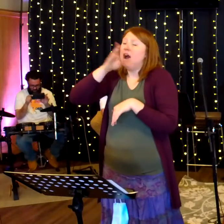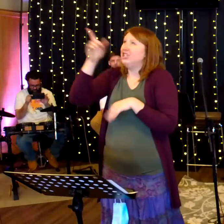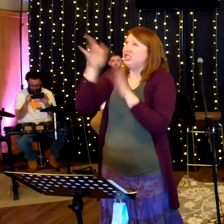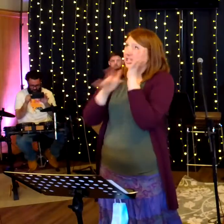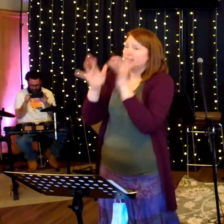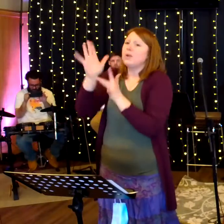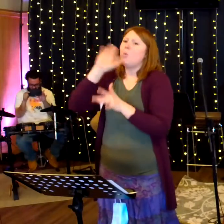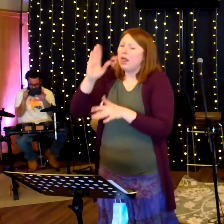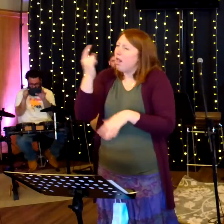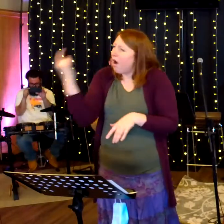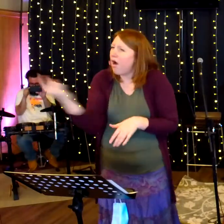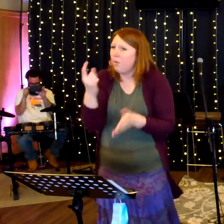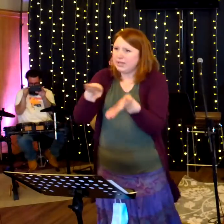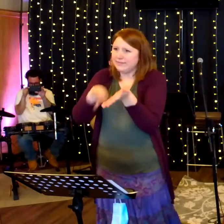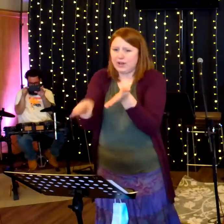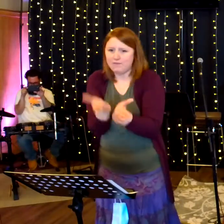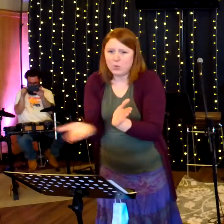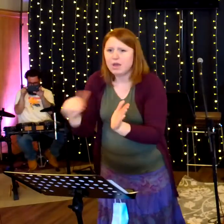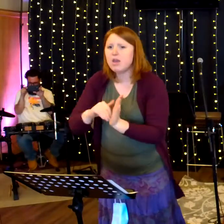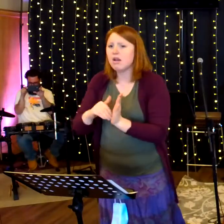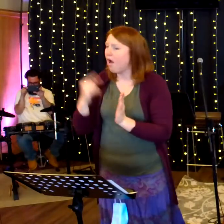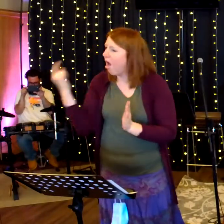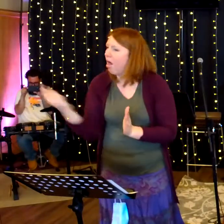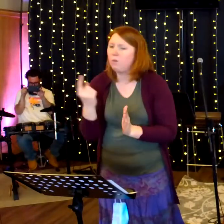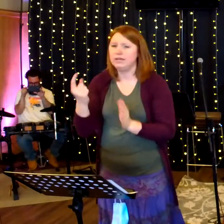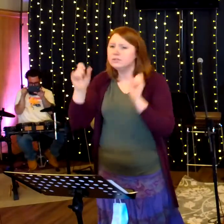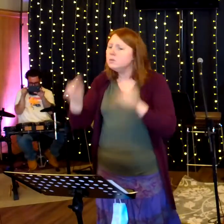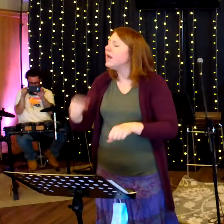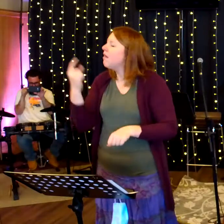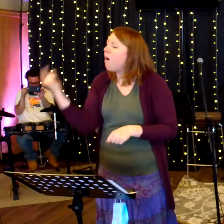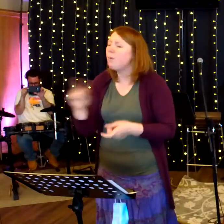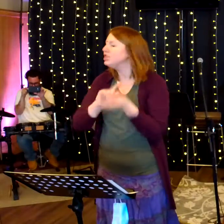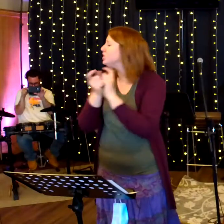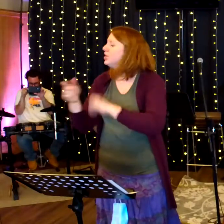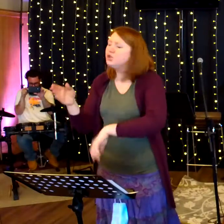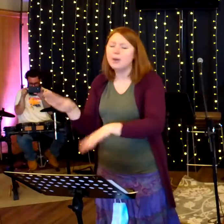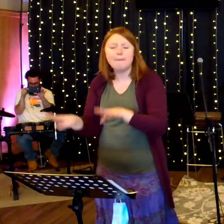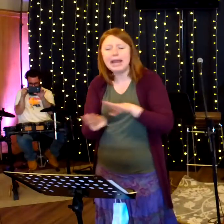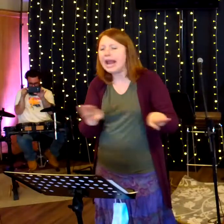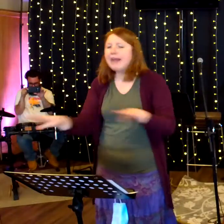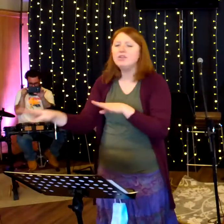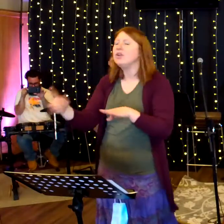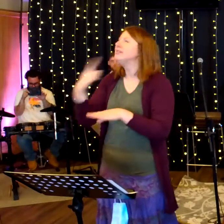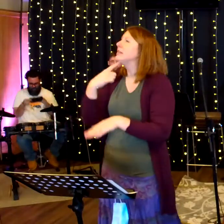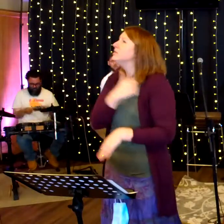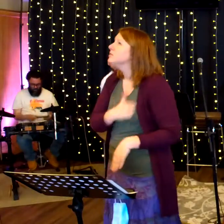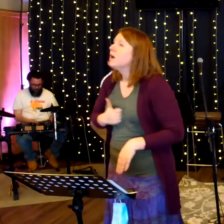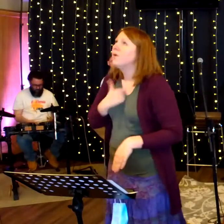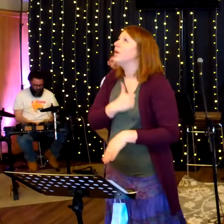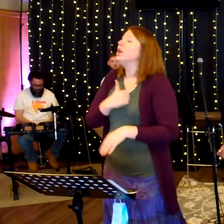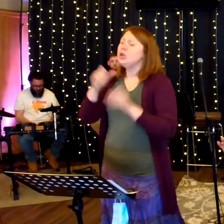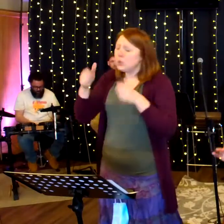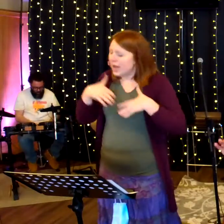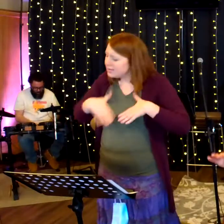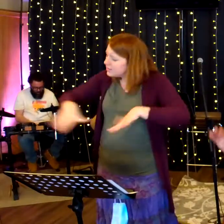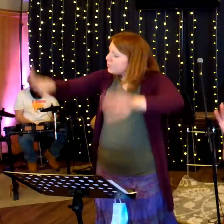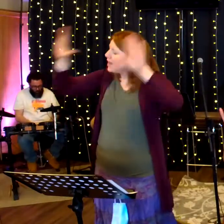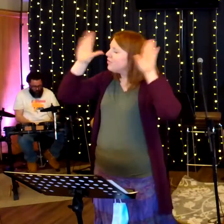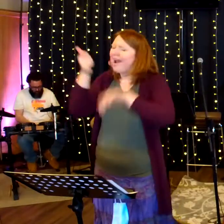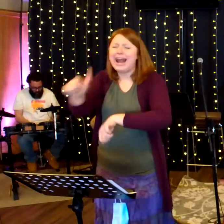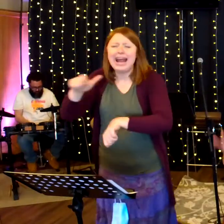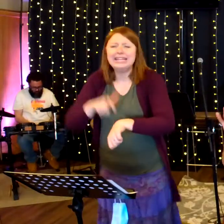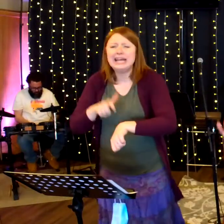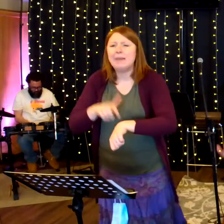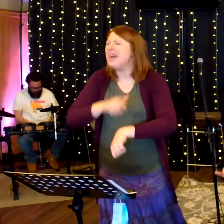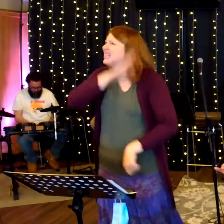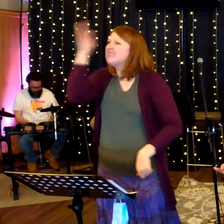far to turn around and give your life to God. You're never too lost to surrender, to call on Jesus as Lord, and